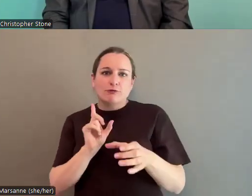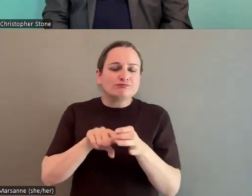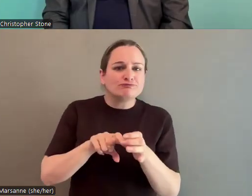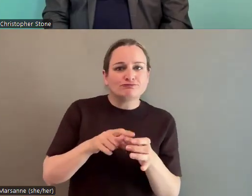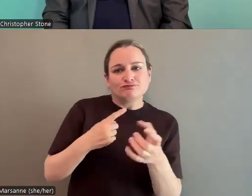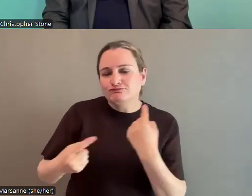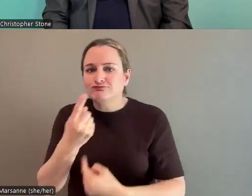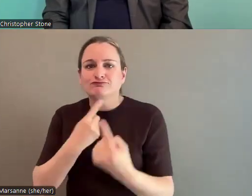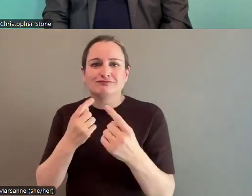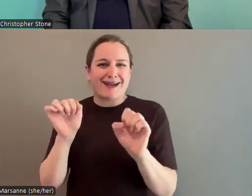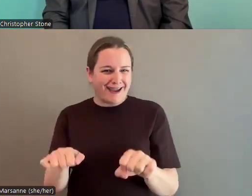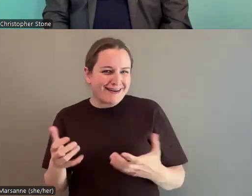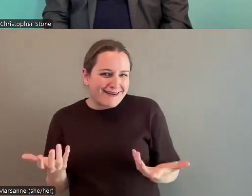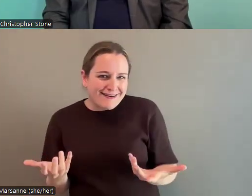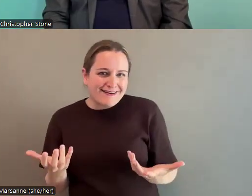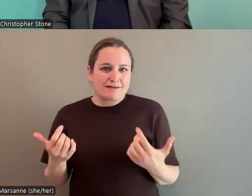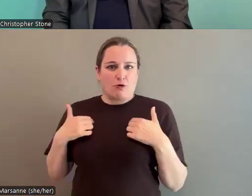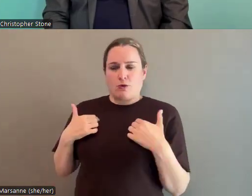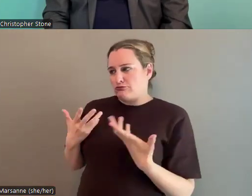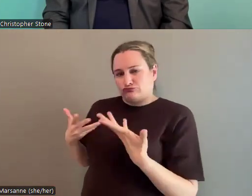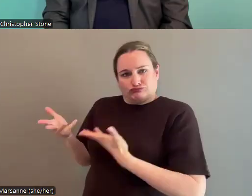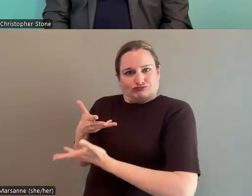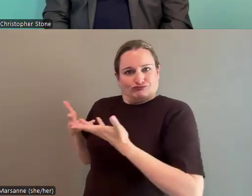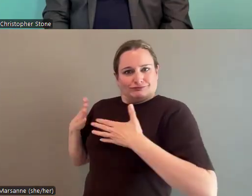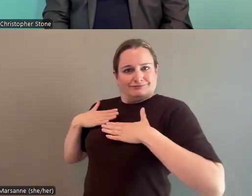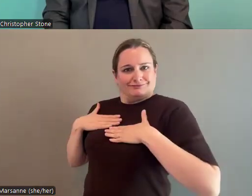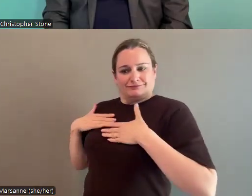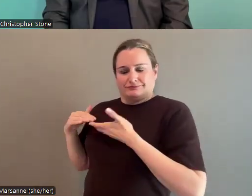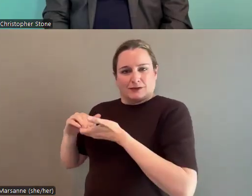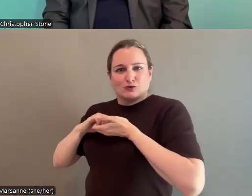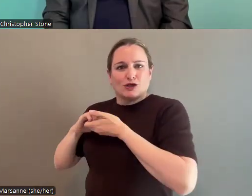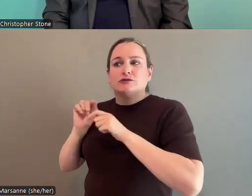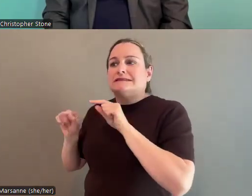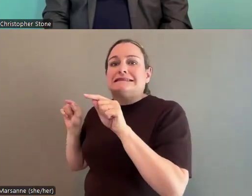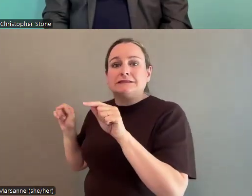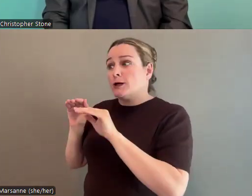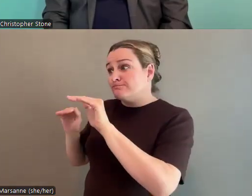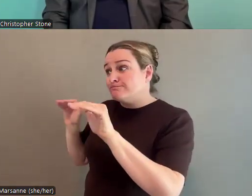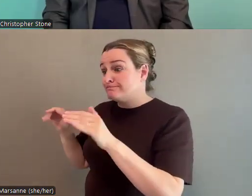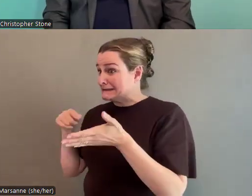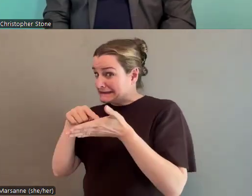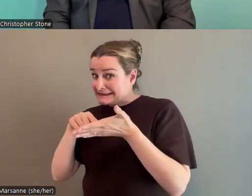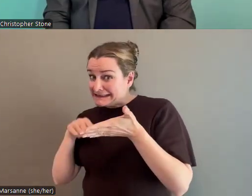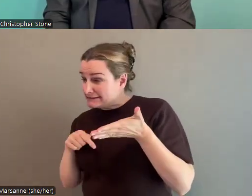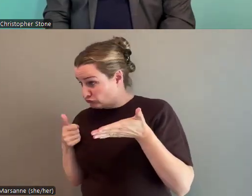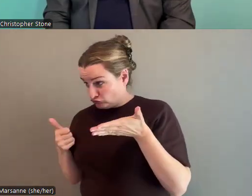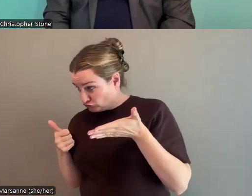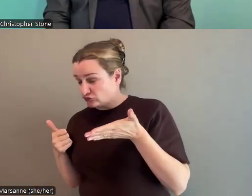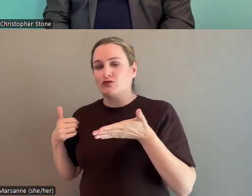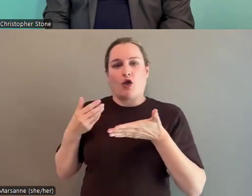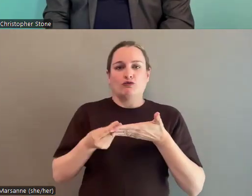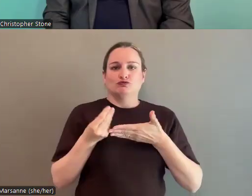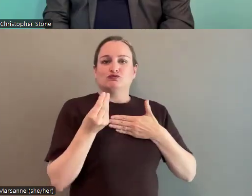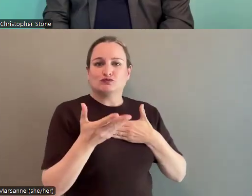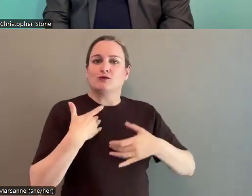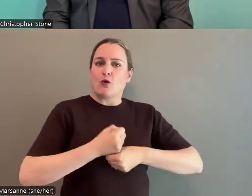our national members of our associations to know what they think about some issues, so we can really